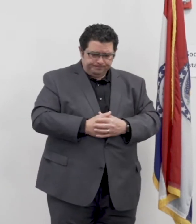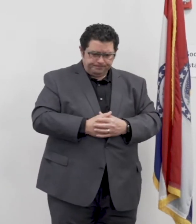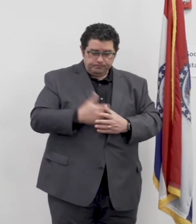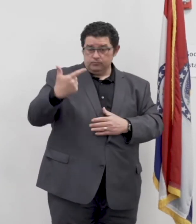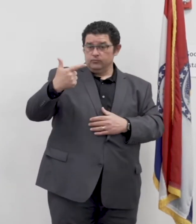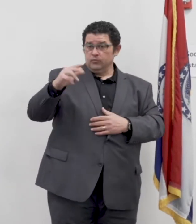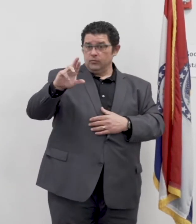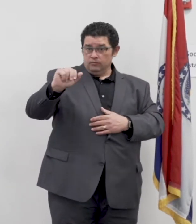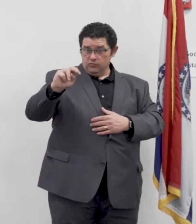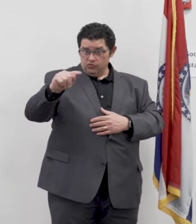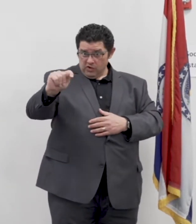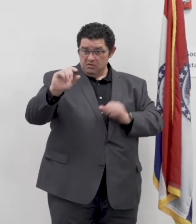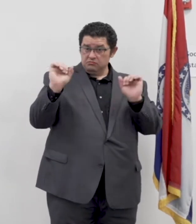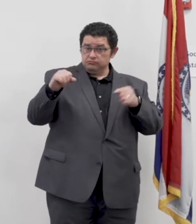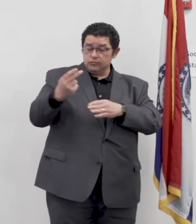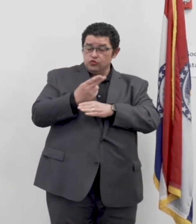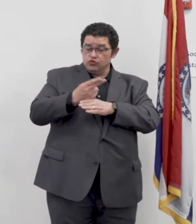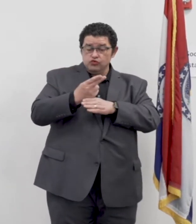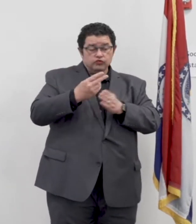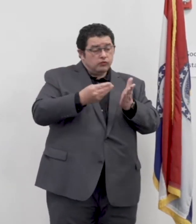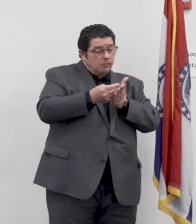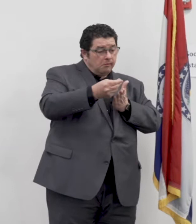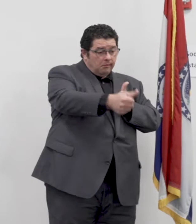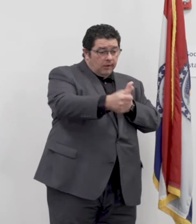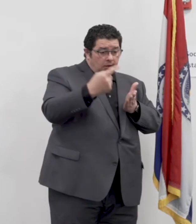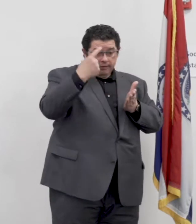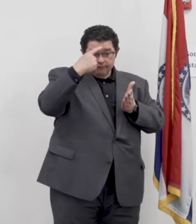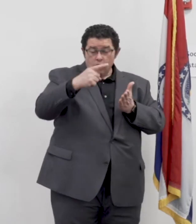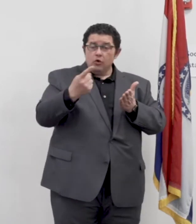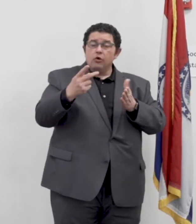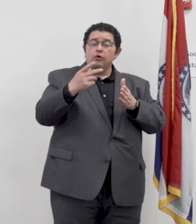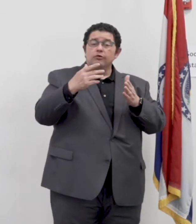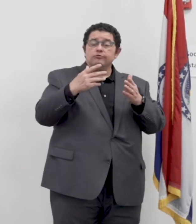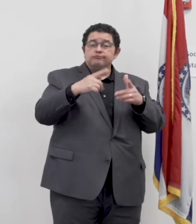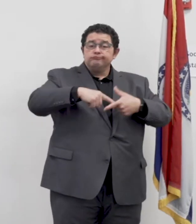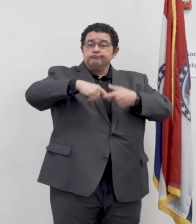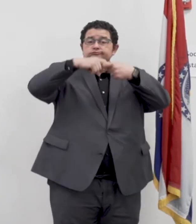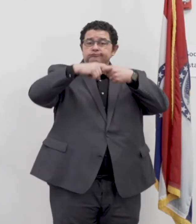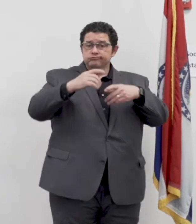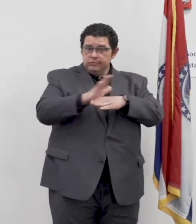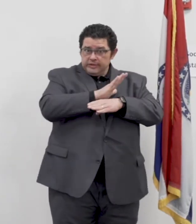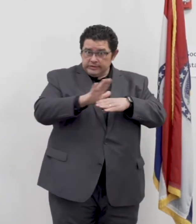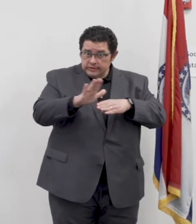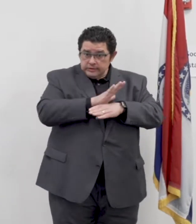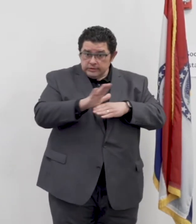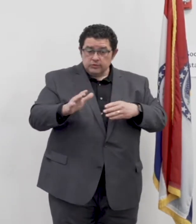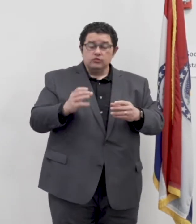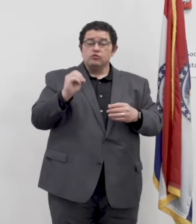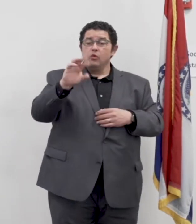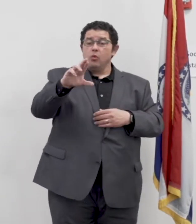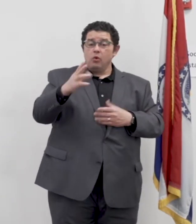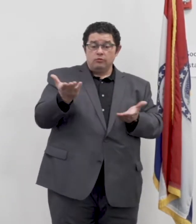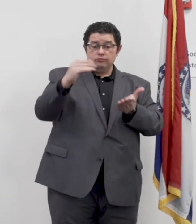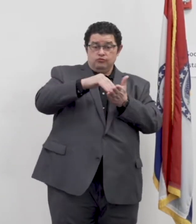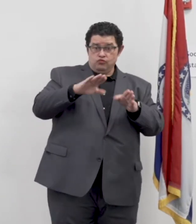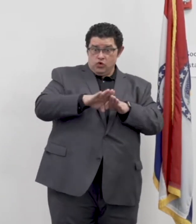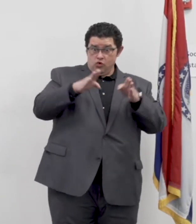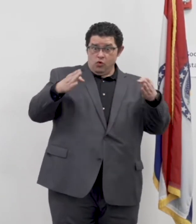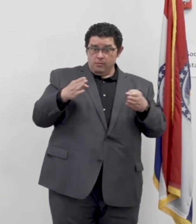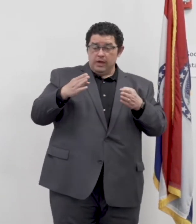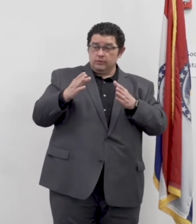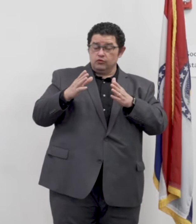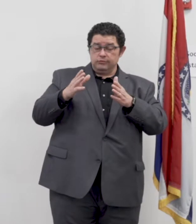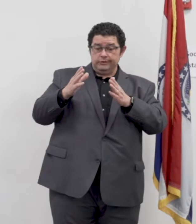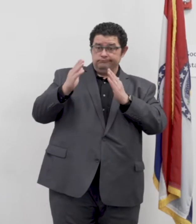be used to pay the cost of business interruption or reopening costs to become in compliance with new social